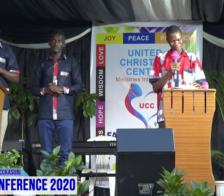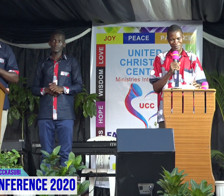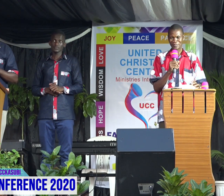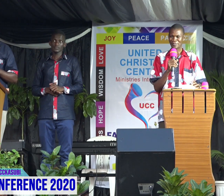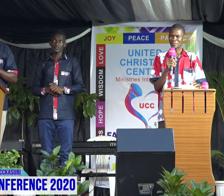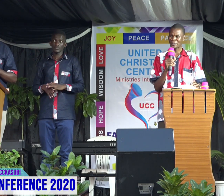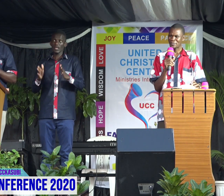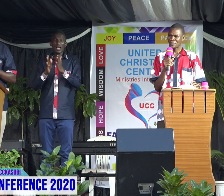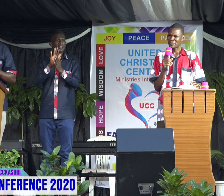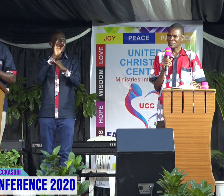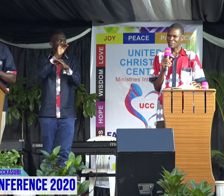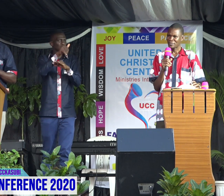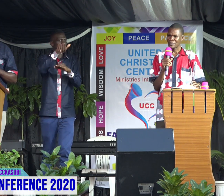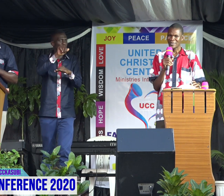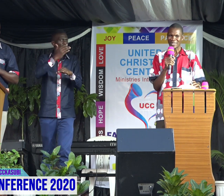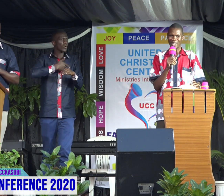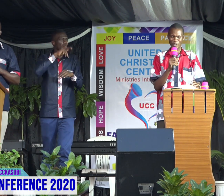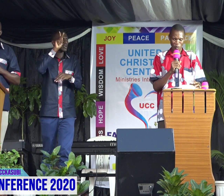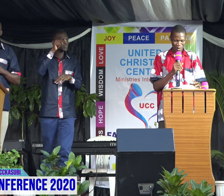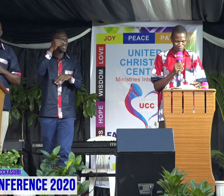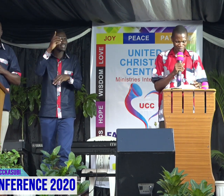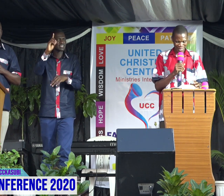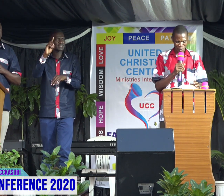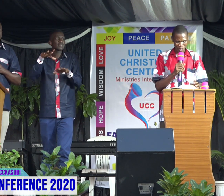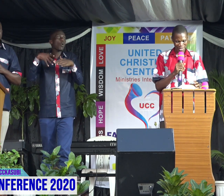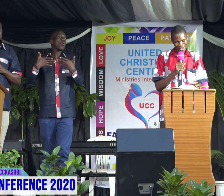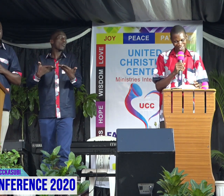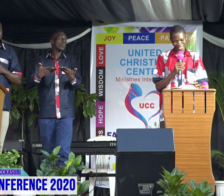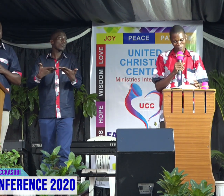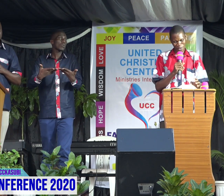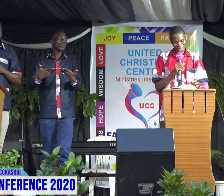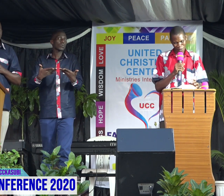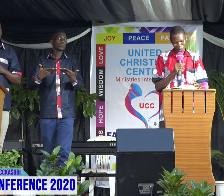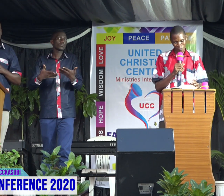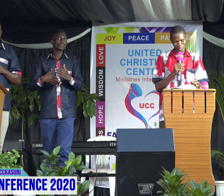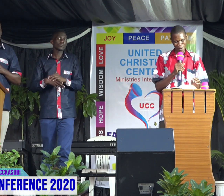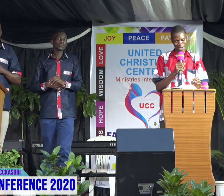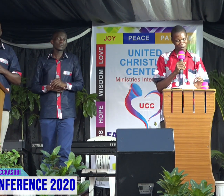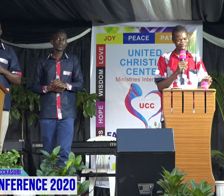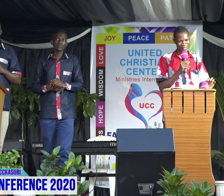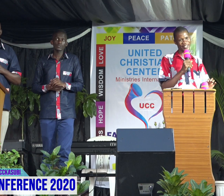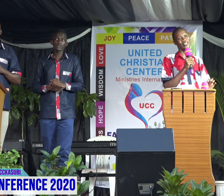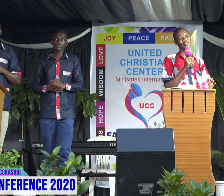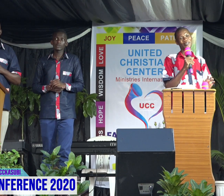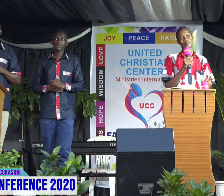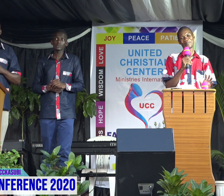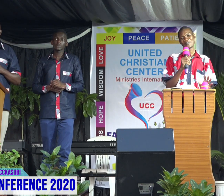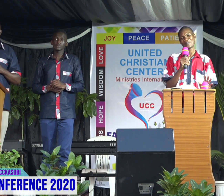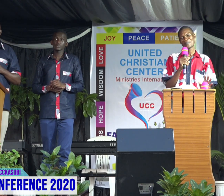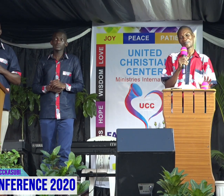So ask yourself, do you have a PhD? Katuwebuze olina degree yo yokuza abalala wansi.